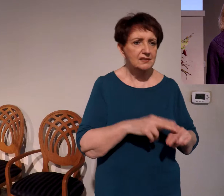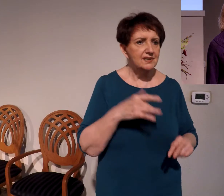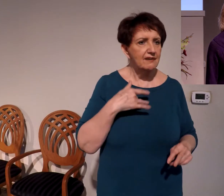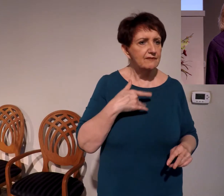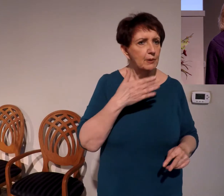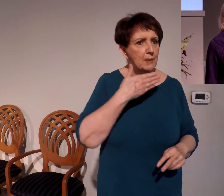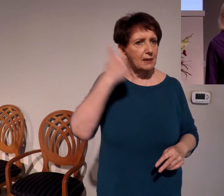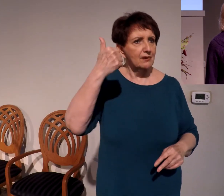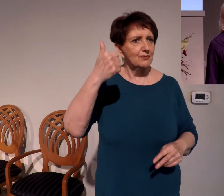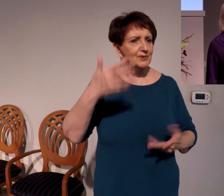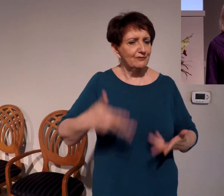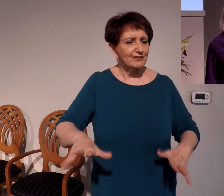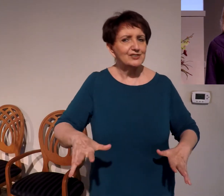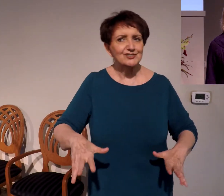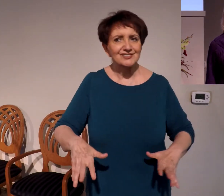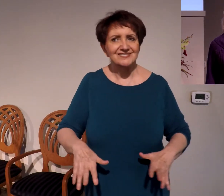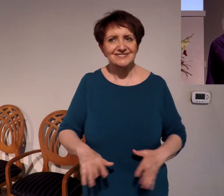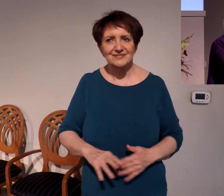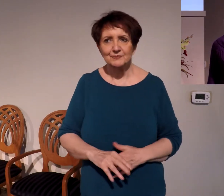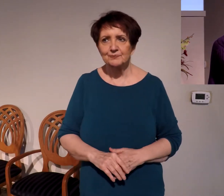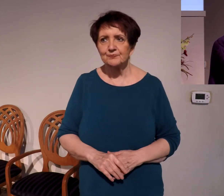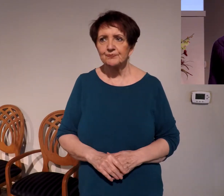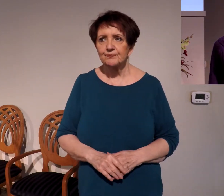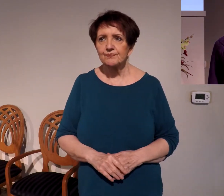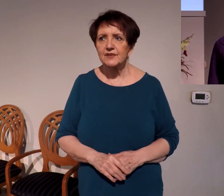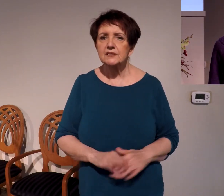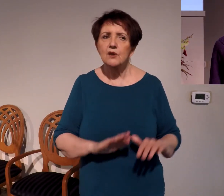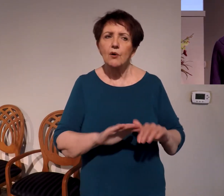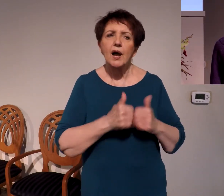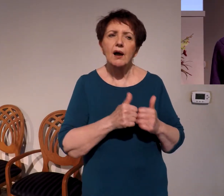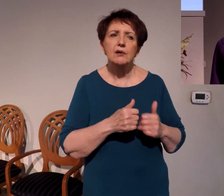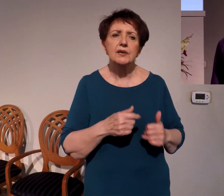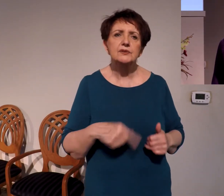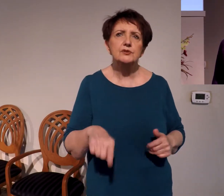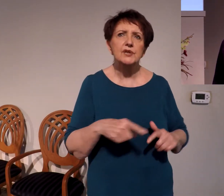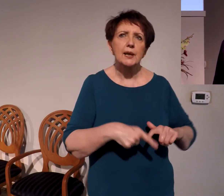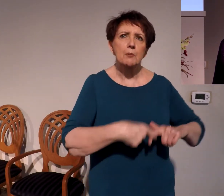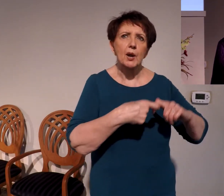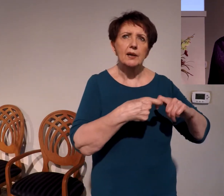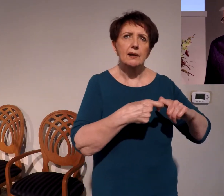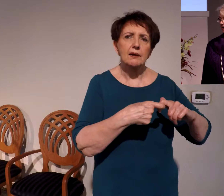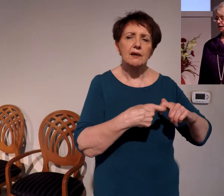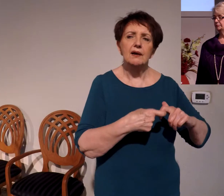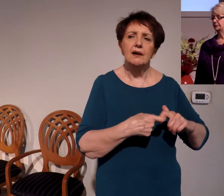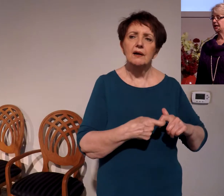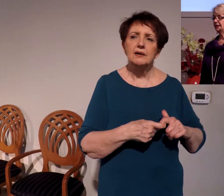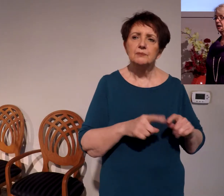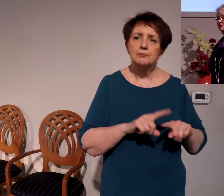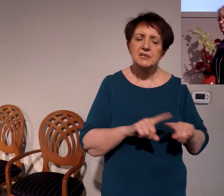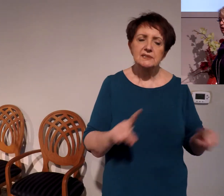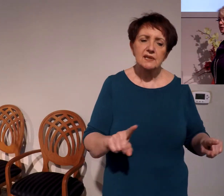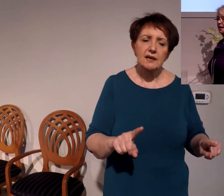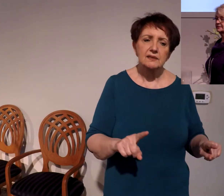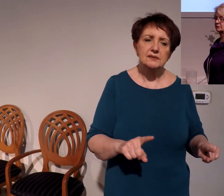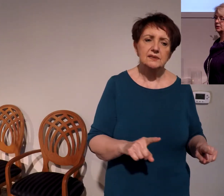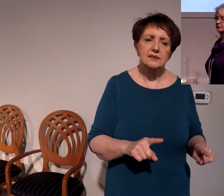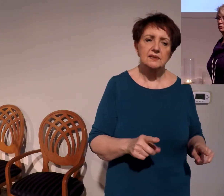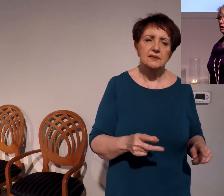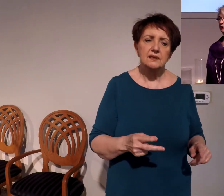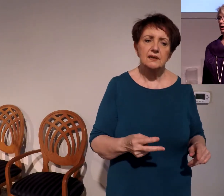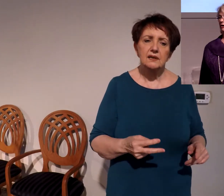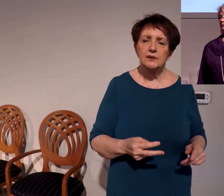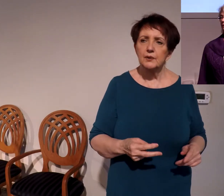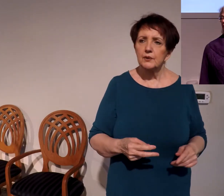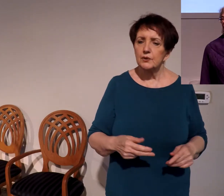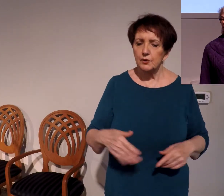afterwards. So what are some of the ways in which we can take a break? Besides getting up from our desk, we can